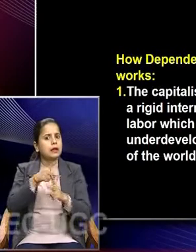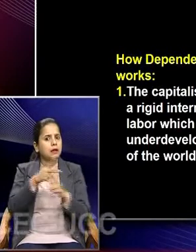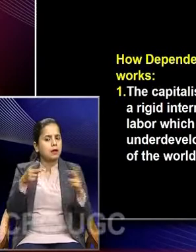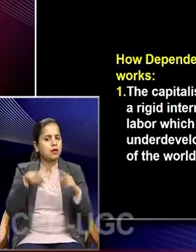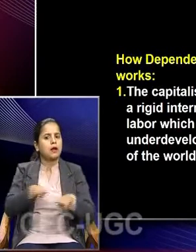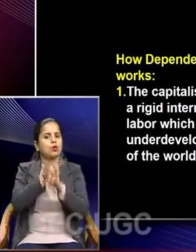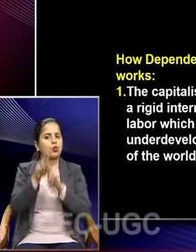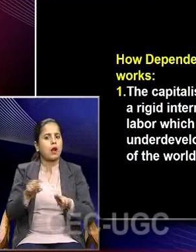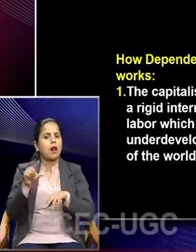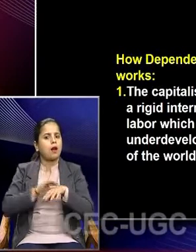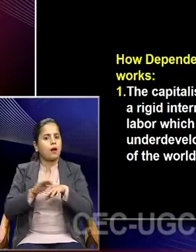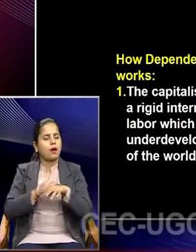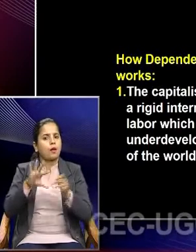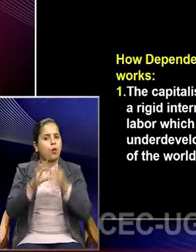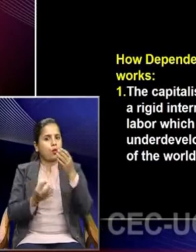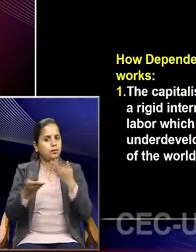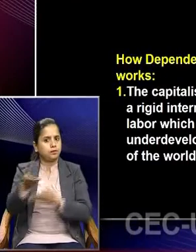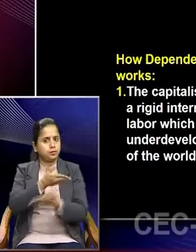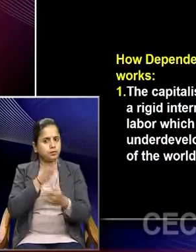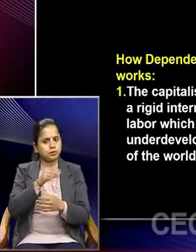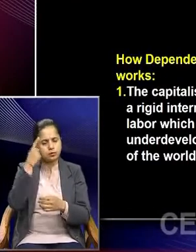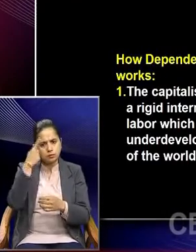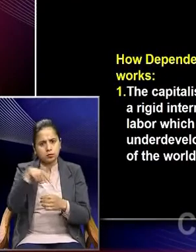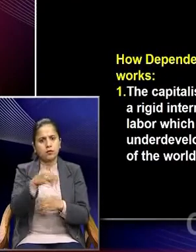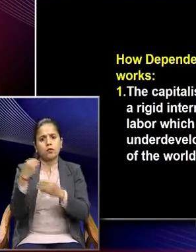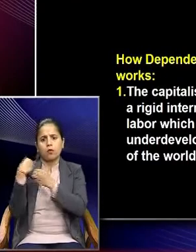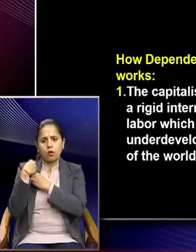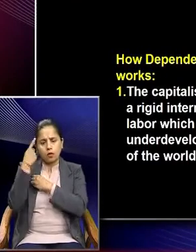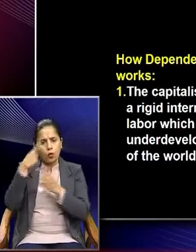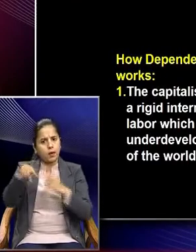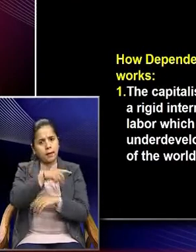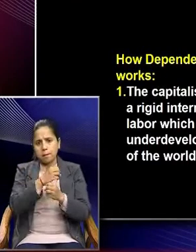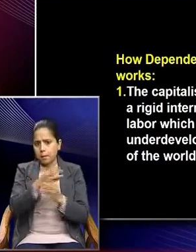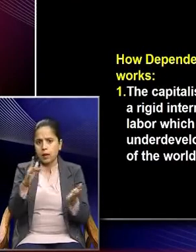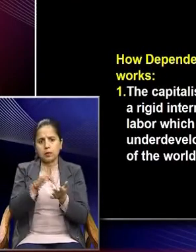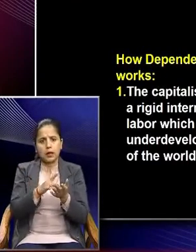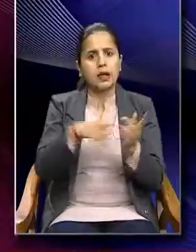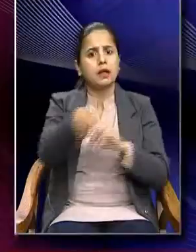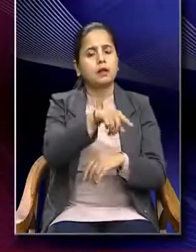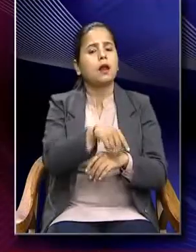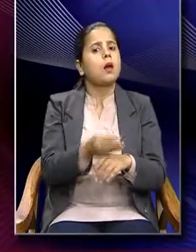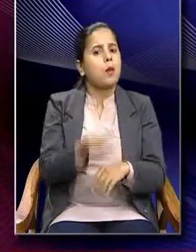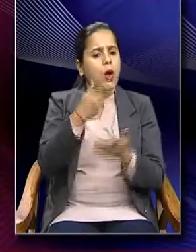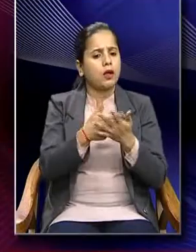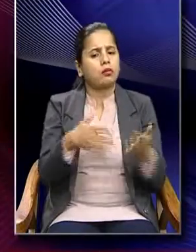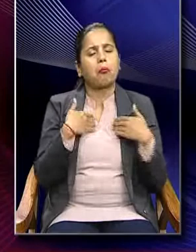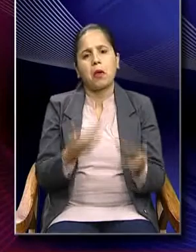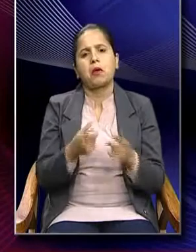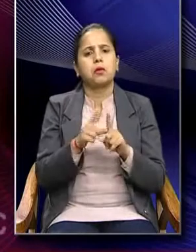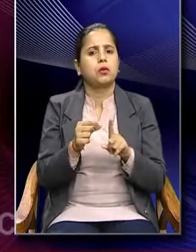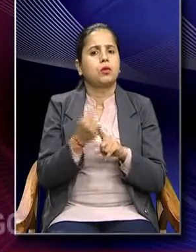is responsible for the underdevelopment of many areas of the world. Now this thing is